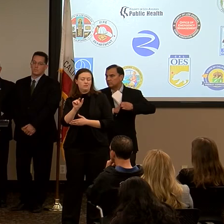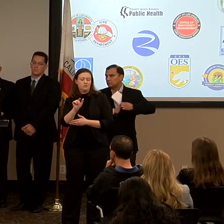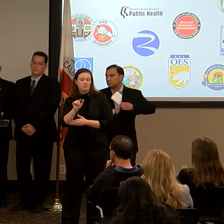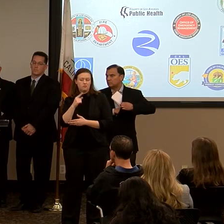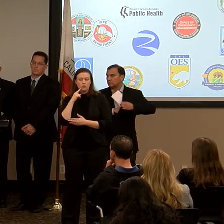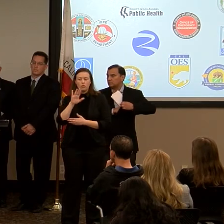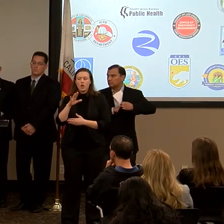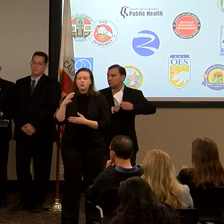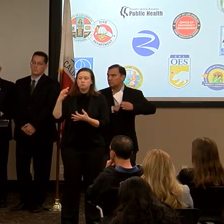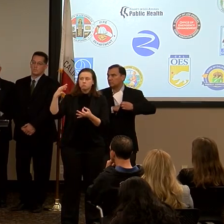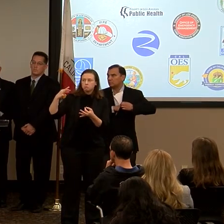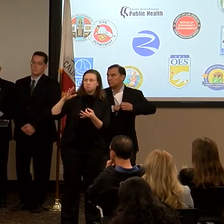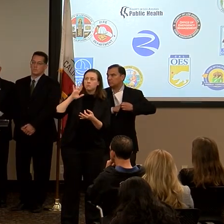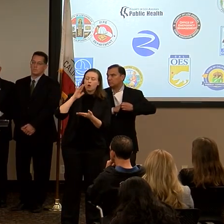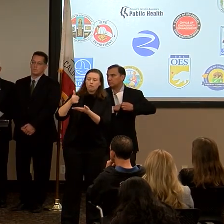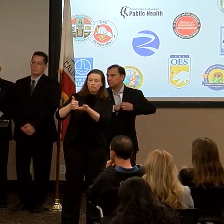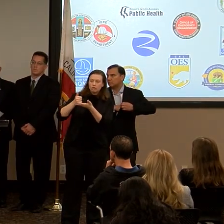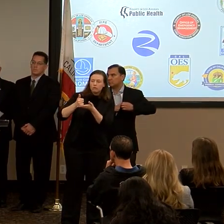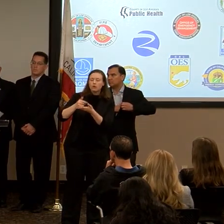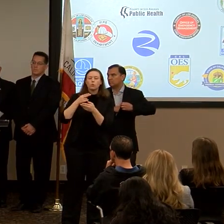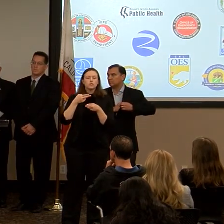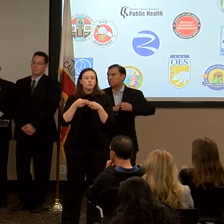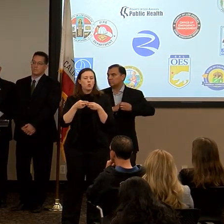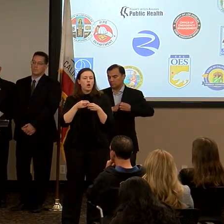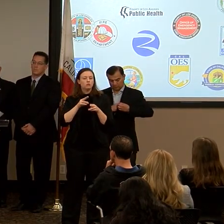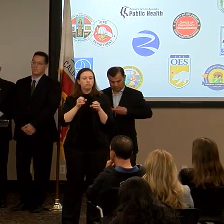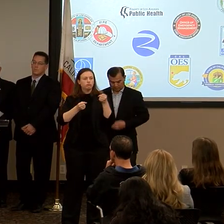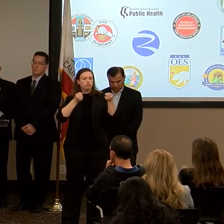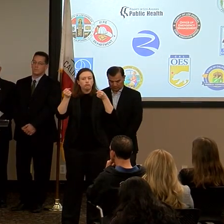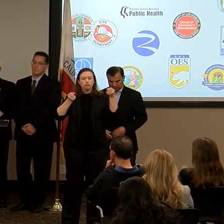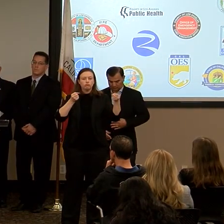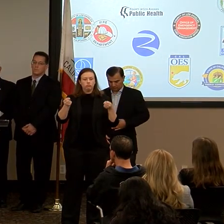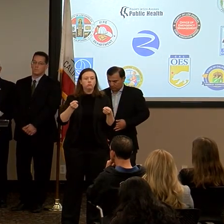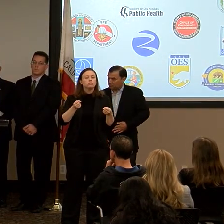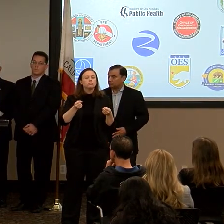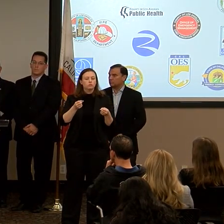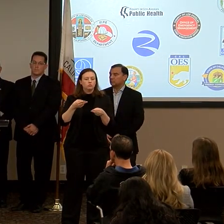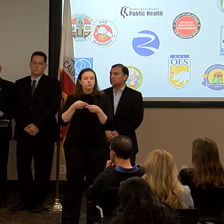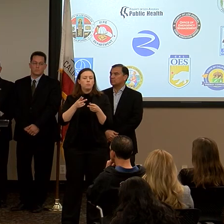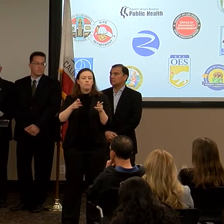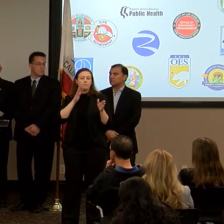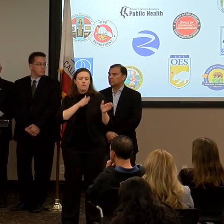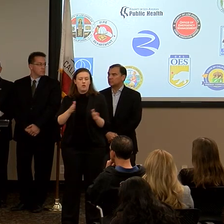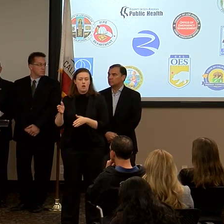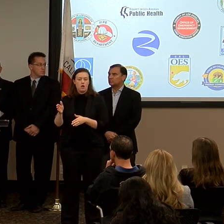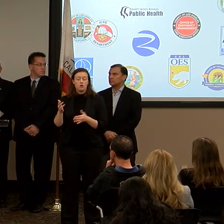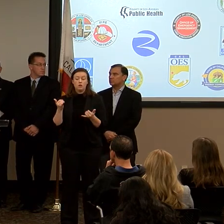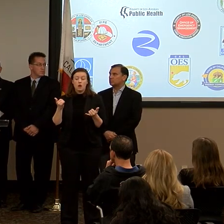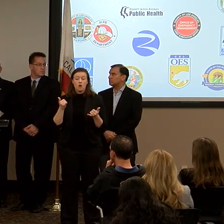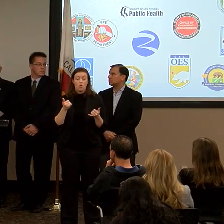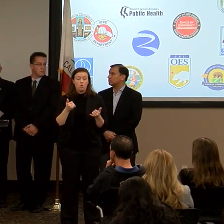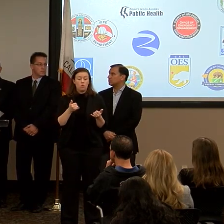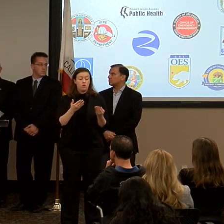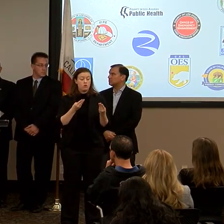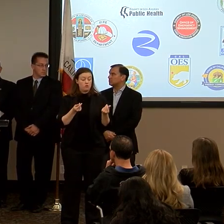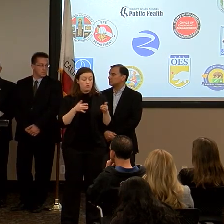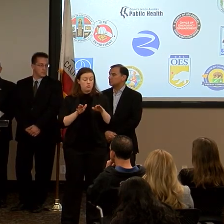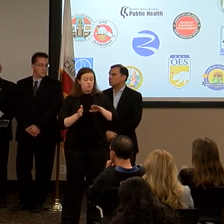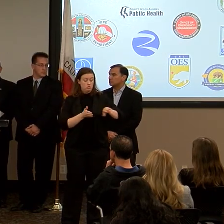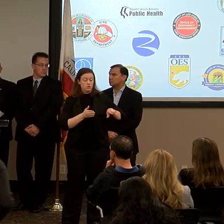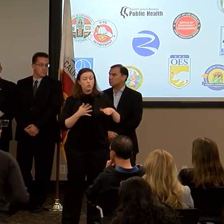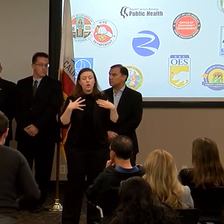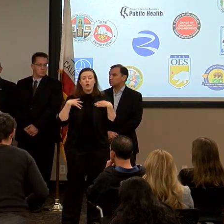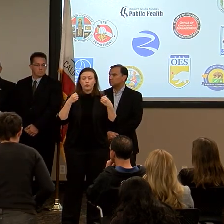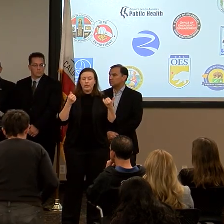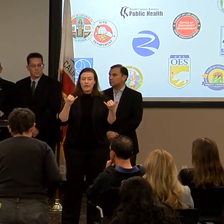their input and assistance with the temporary relocation plan. As we move into recovery, I want to recognize that